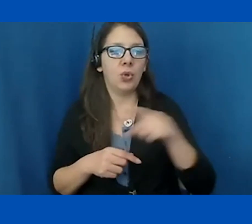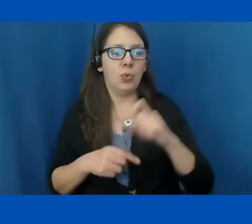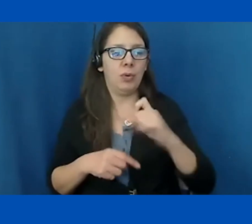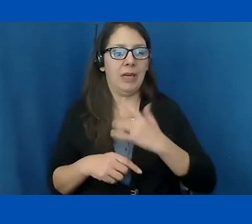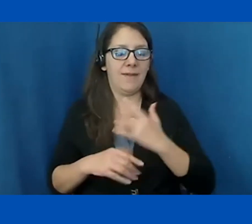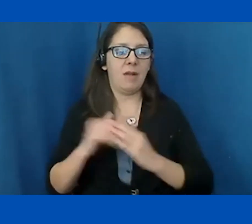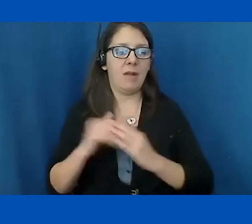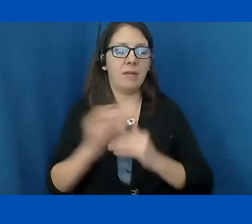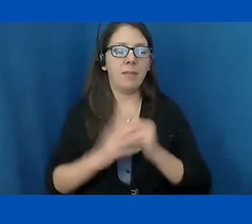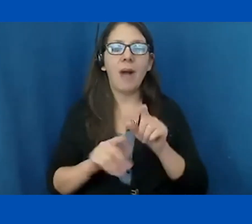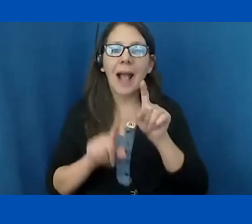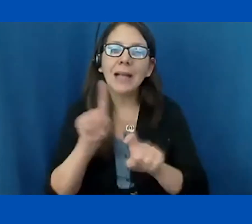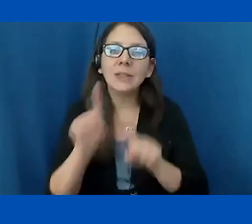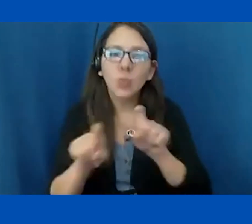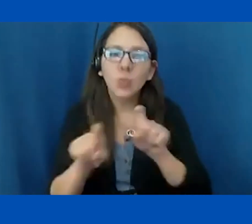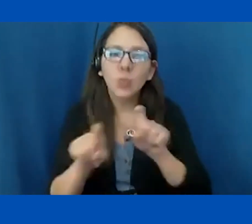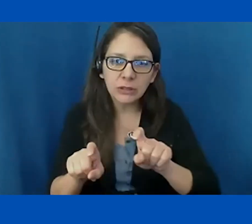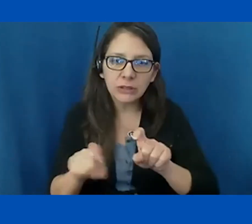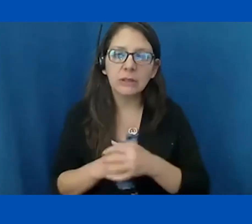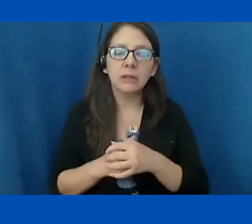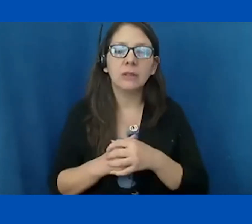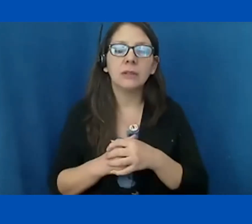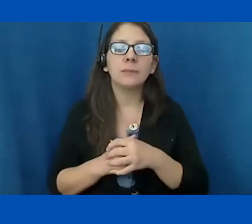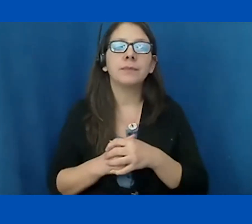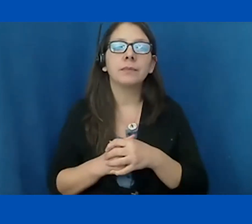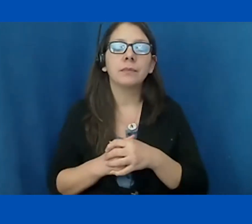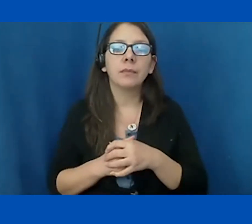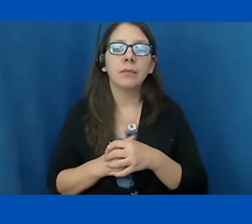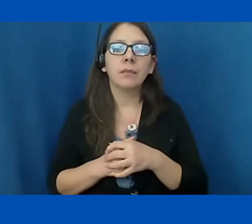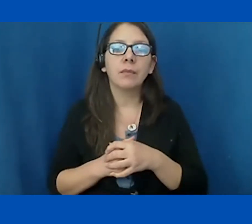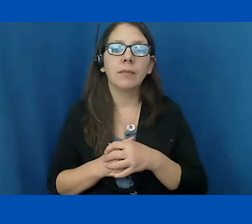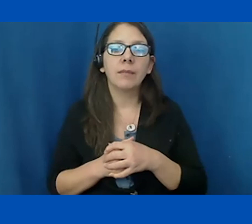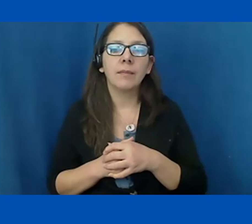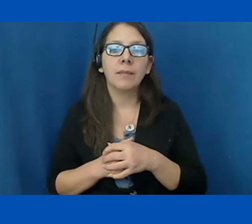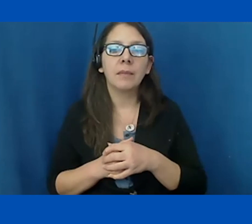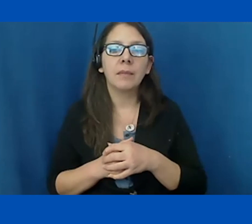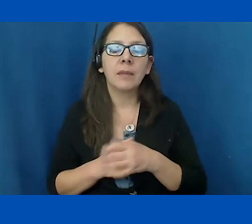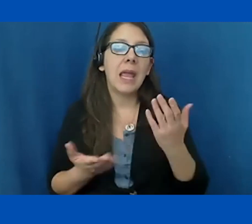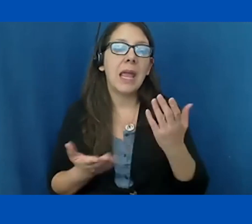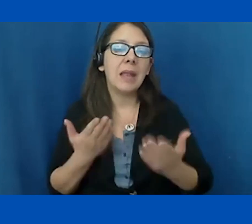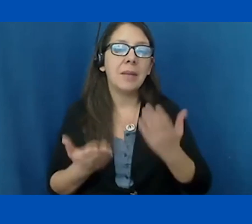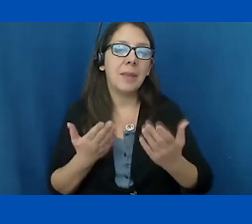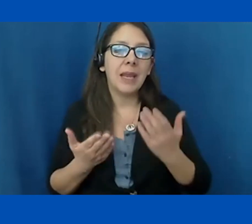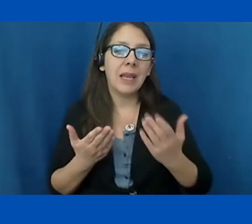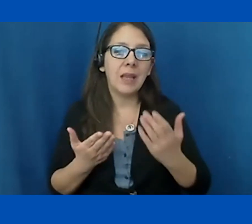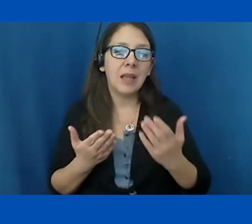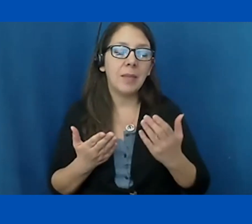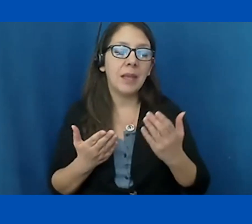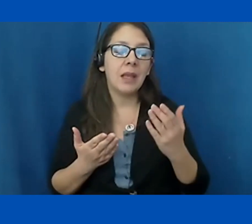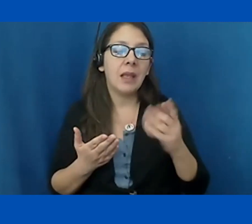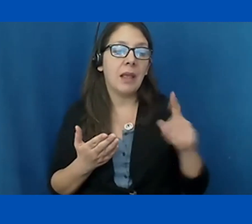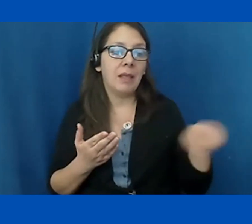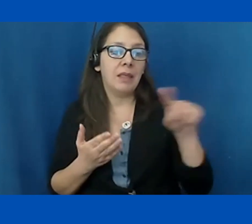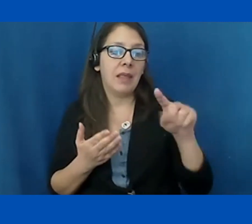answer. Excuse me. Now, with that being said, you might have situations where different people might be rude to you